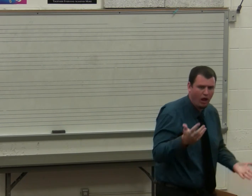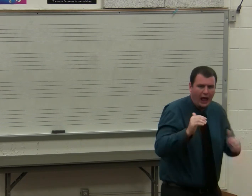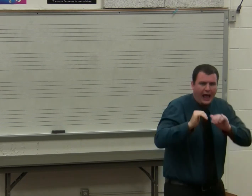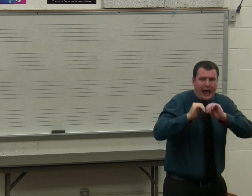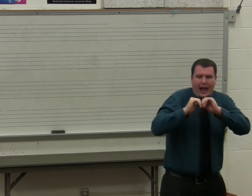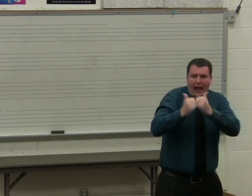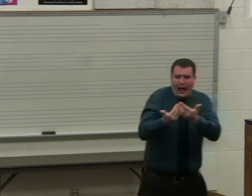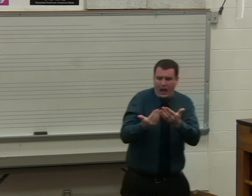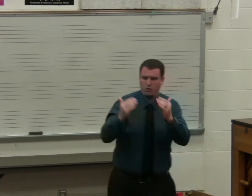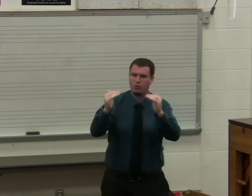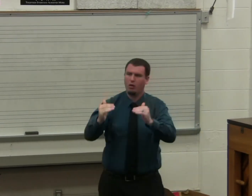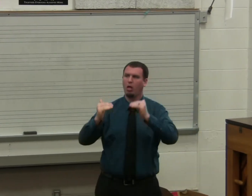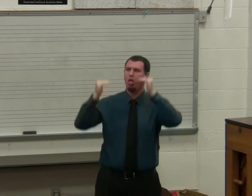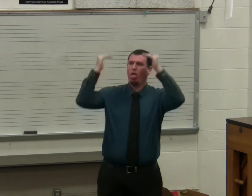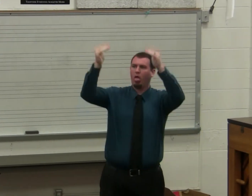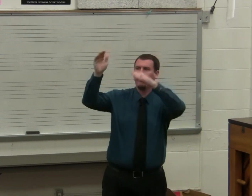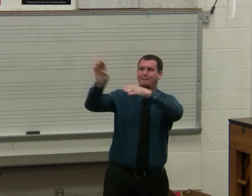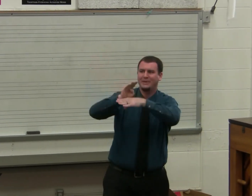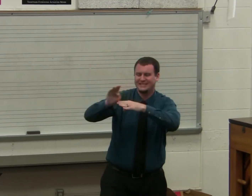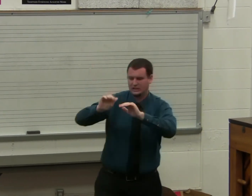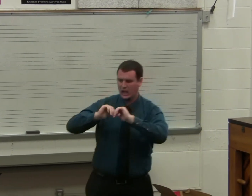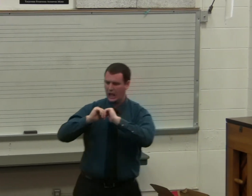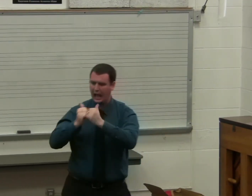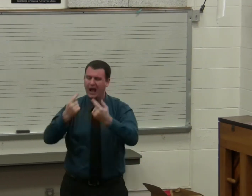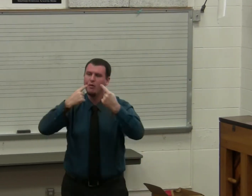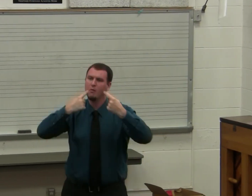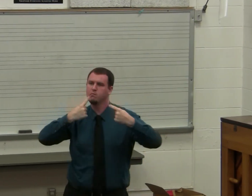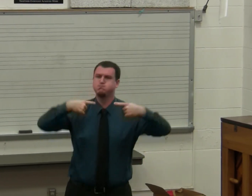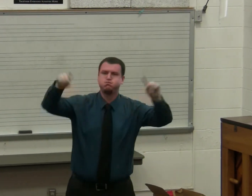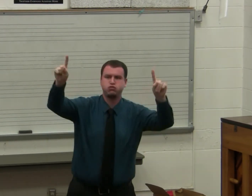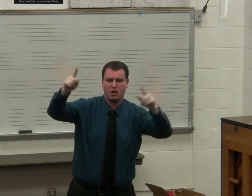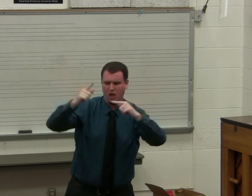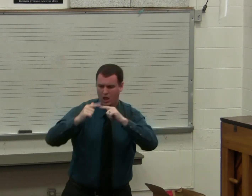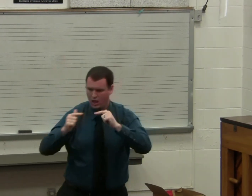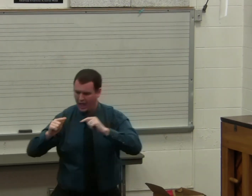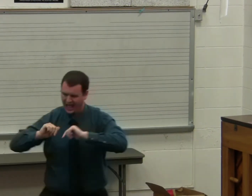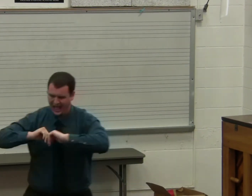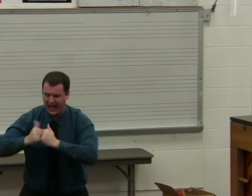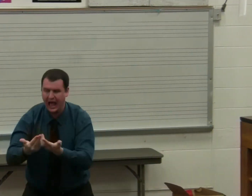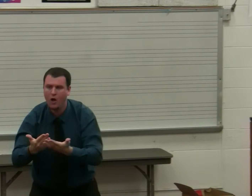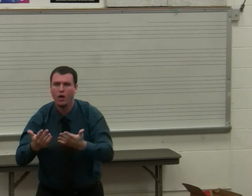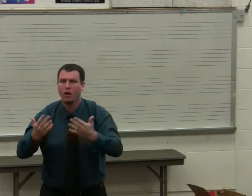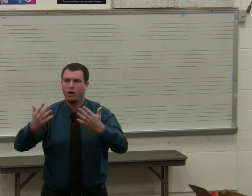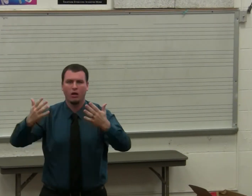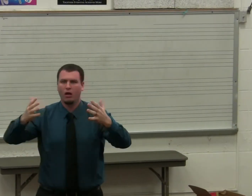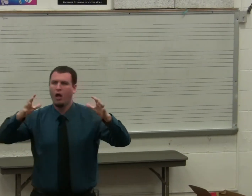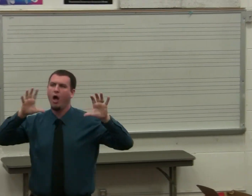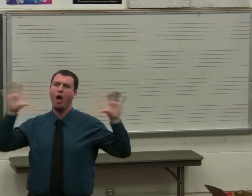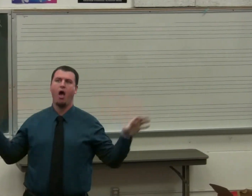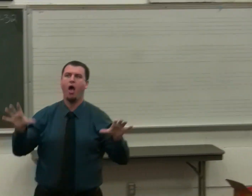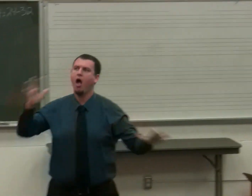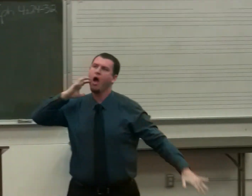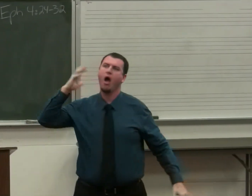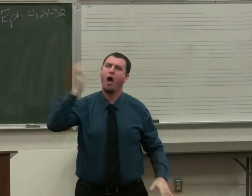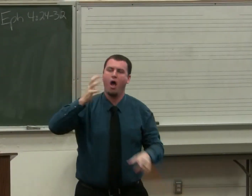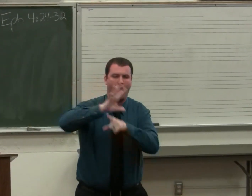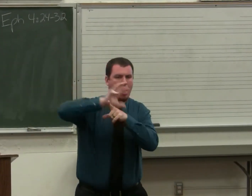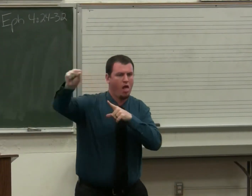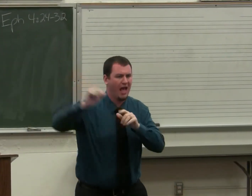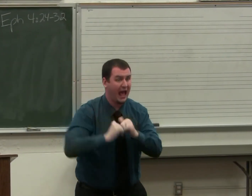time. So how do they succeed in their business and